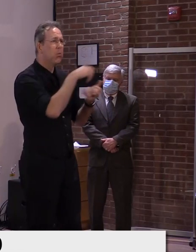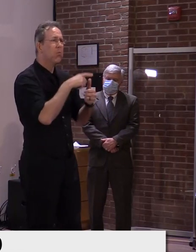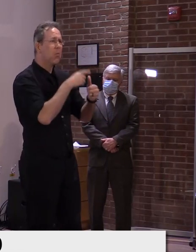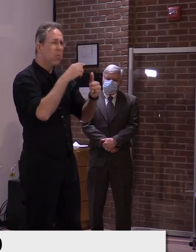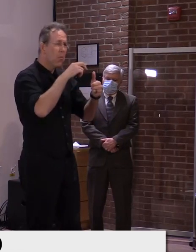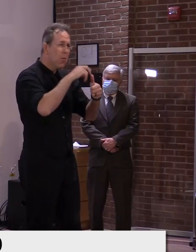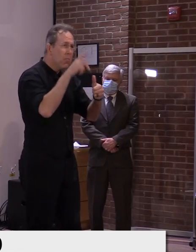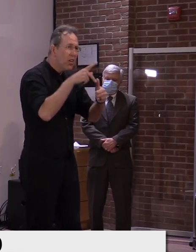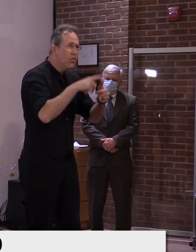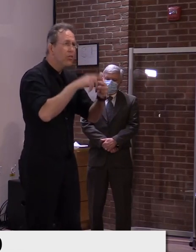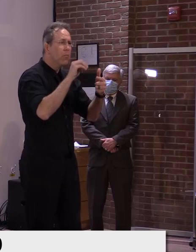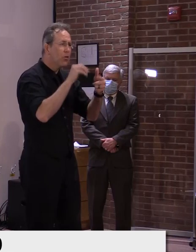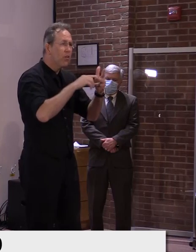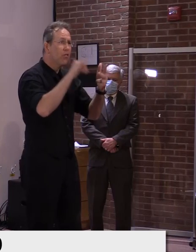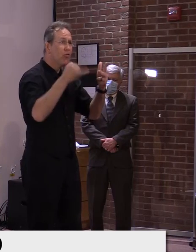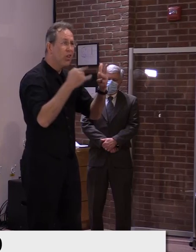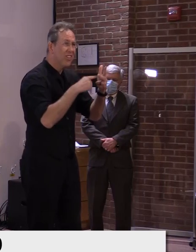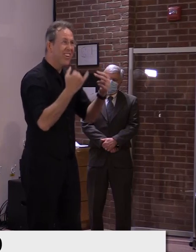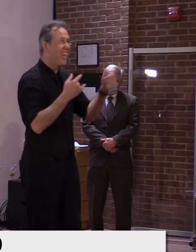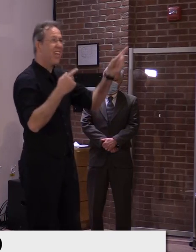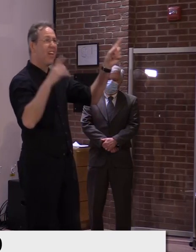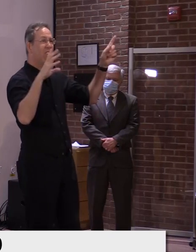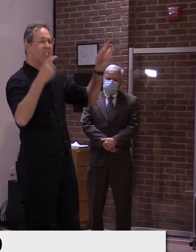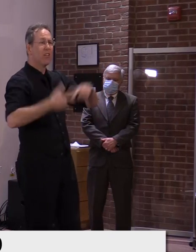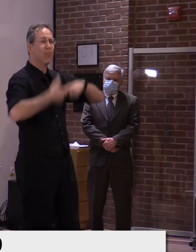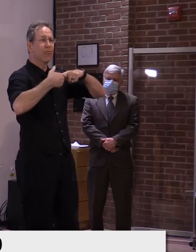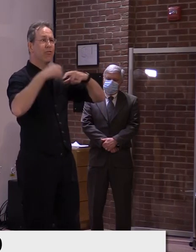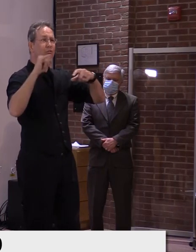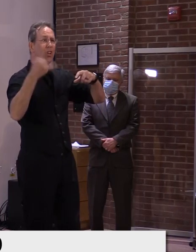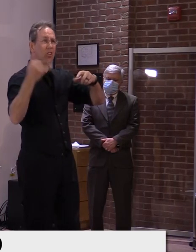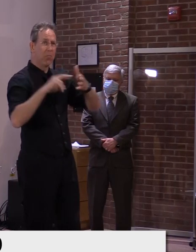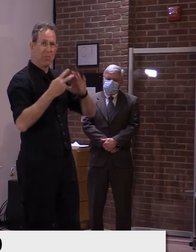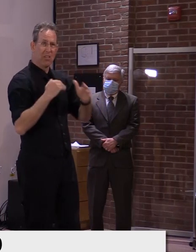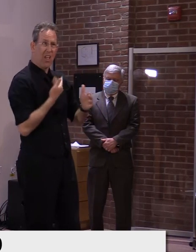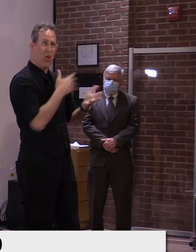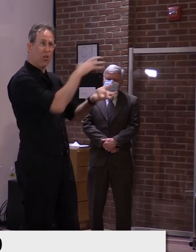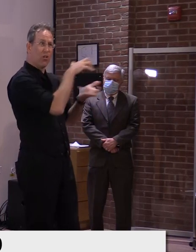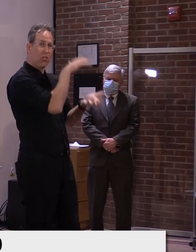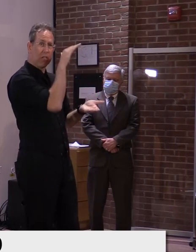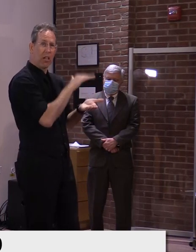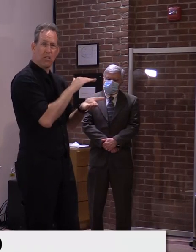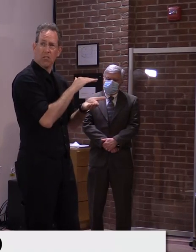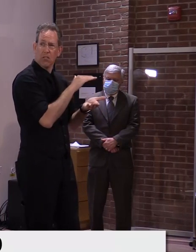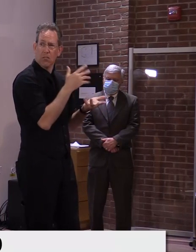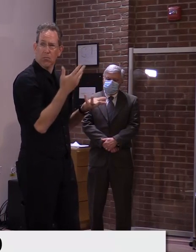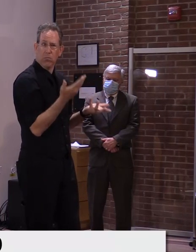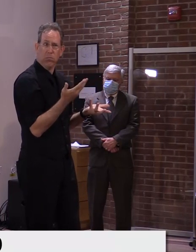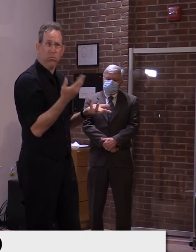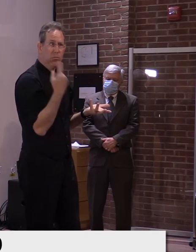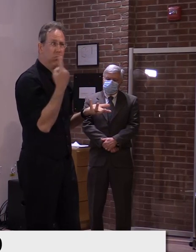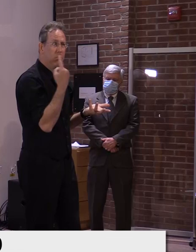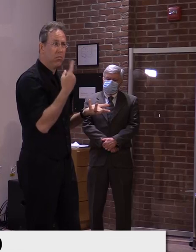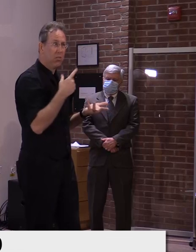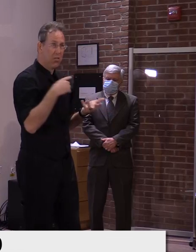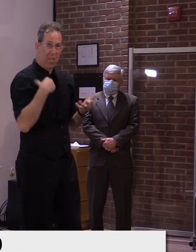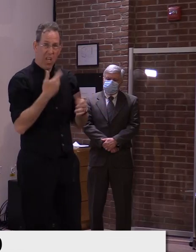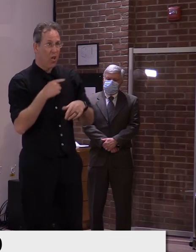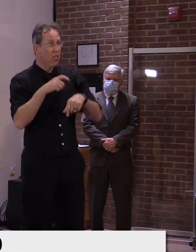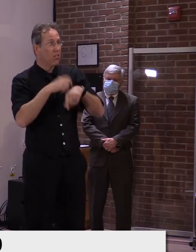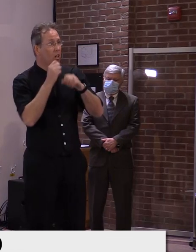we are sort of holding out as a goal in order to reopen the state. So I just wanted to ask, you know, I didn't